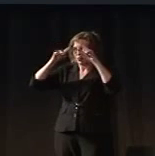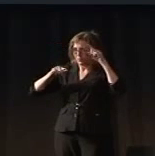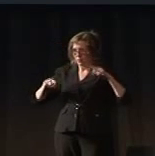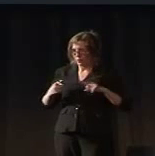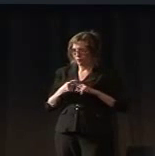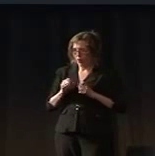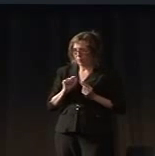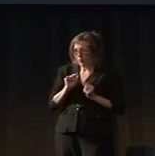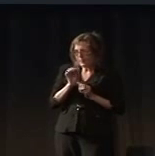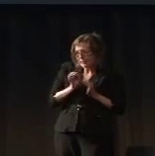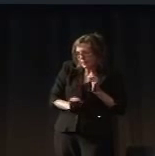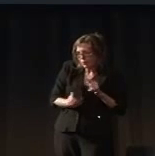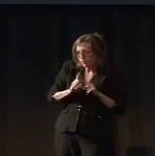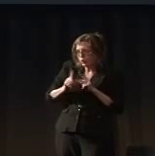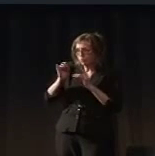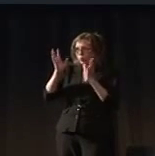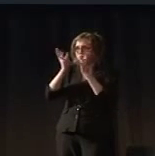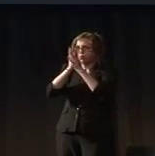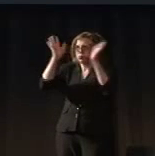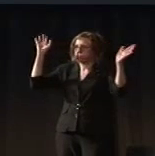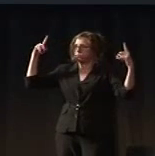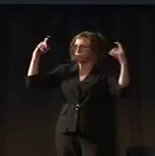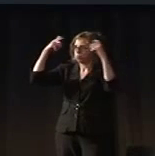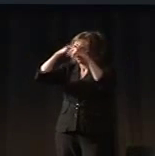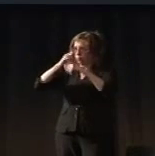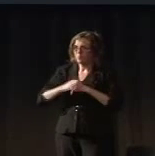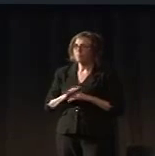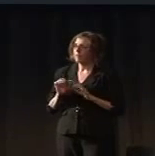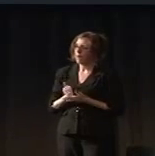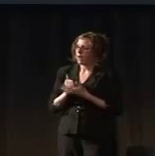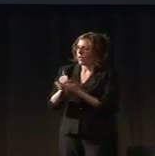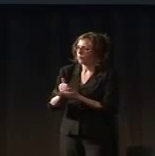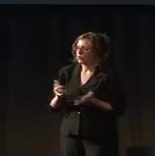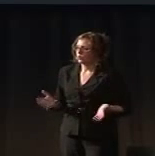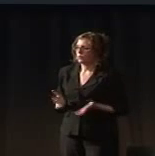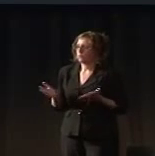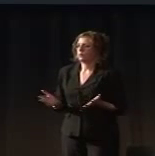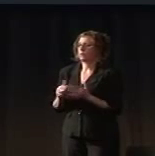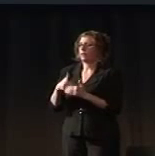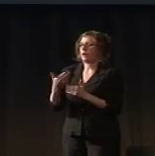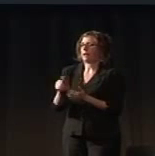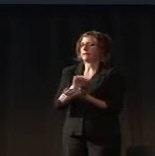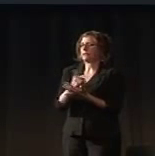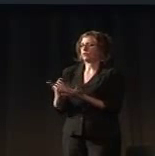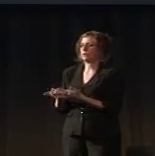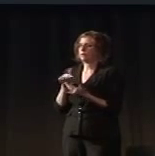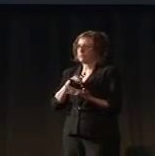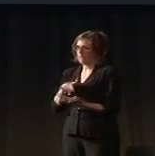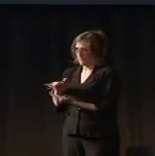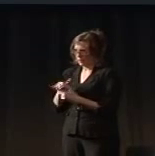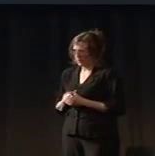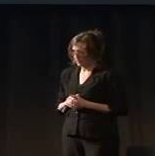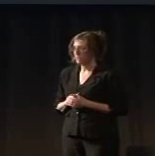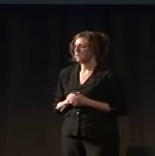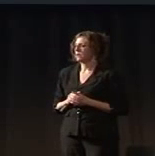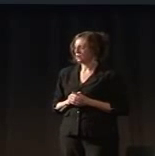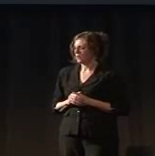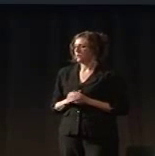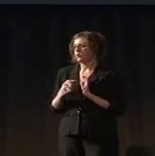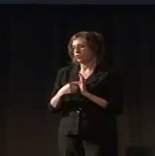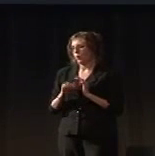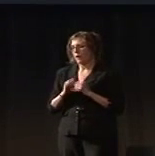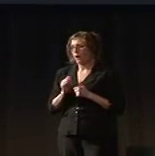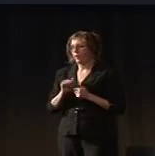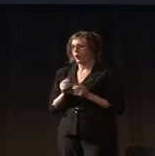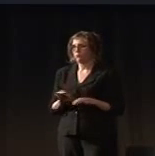cosmos. And so this helped to energize the next series of studies moving towards the importance of representations and their